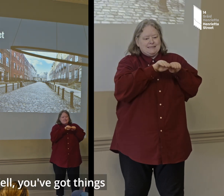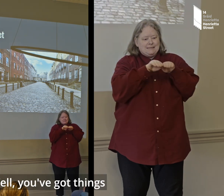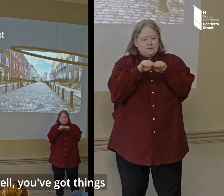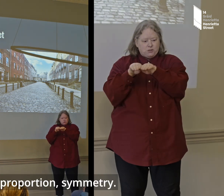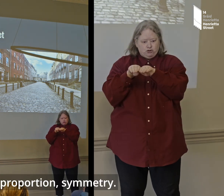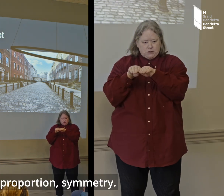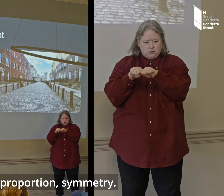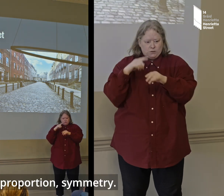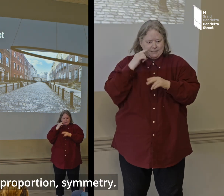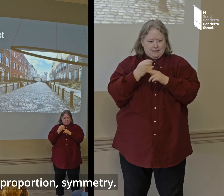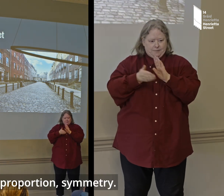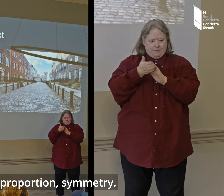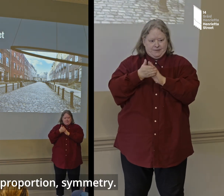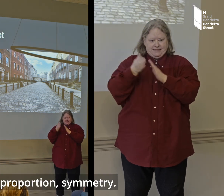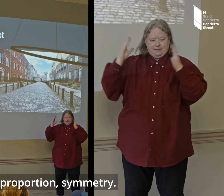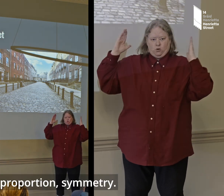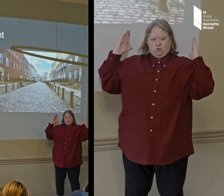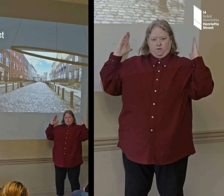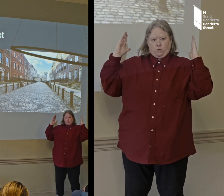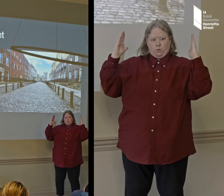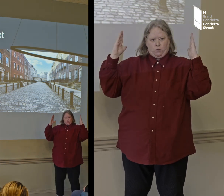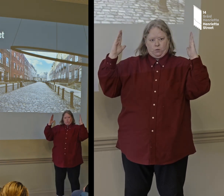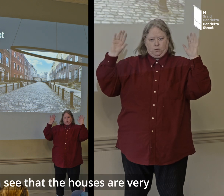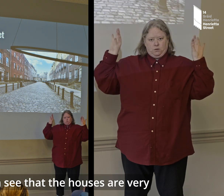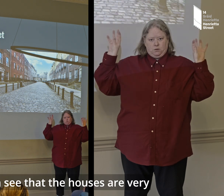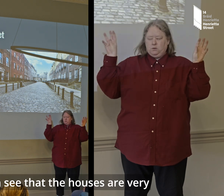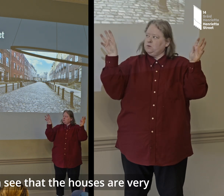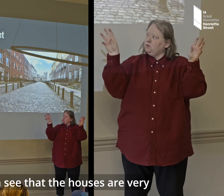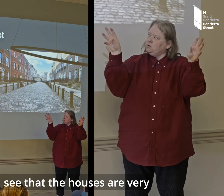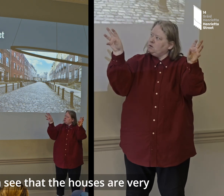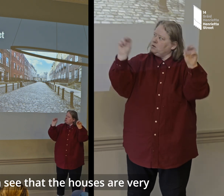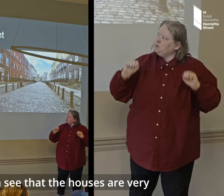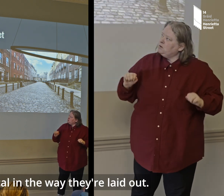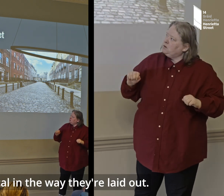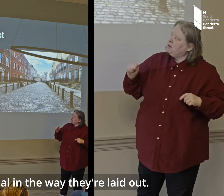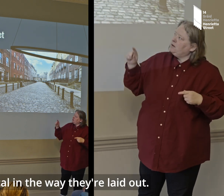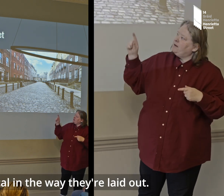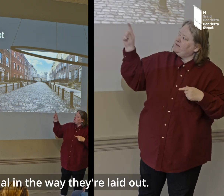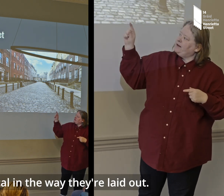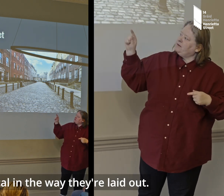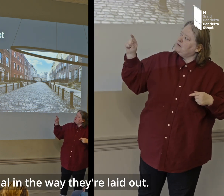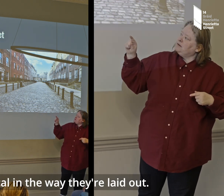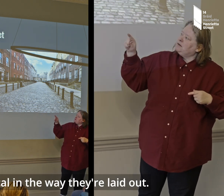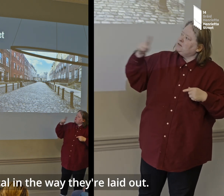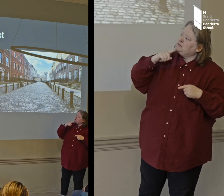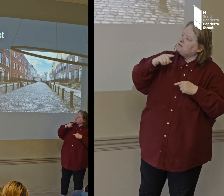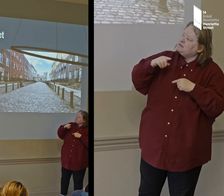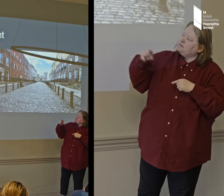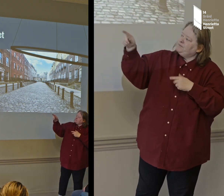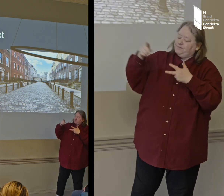Well, you've got things like proportion, symmetry. So you can see that the houses are very symmetrical in the way they're laid